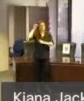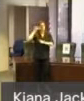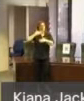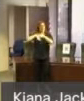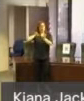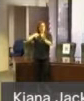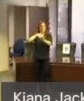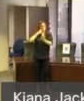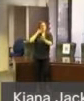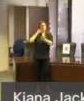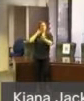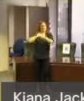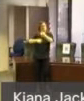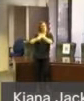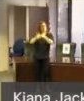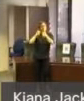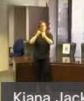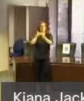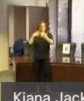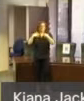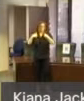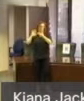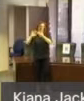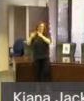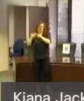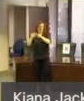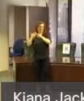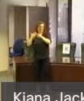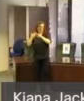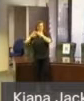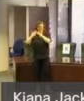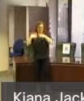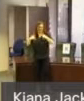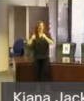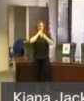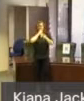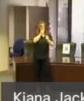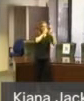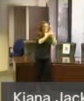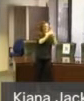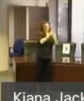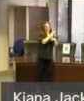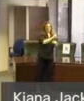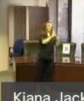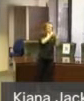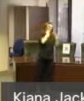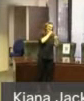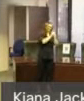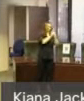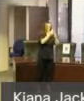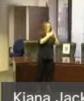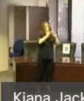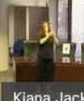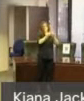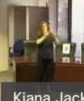of Community Health rather than the Department of Human Resources, which has since been renamed as the Department of Human Services. There